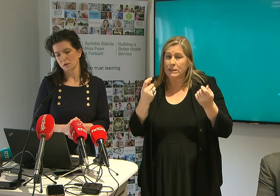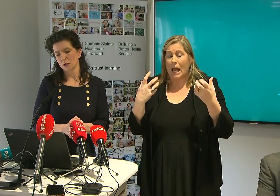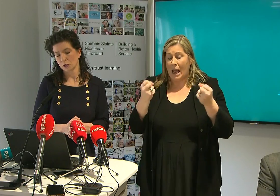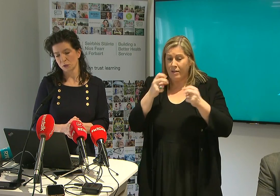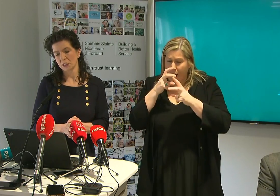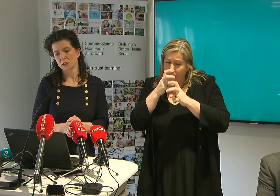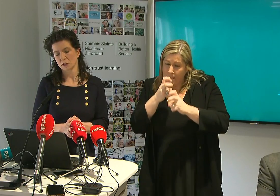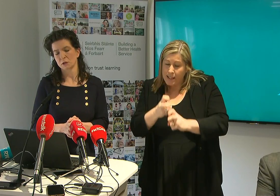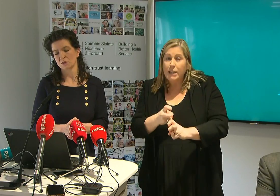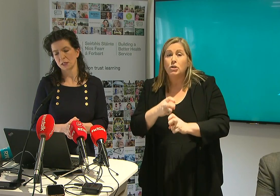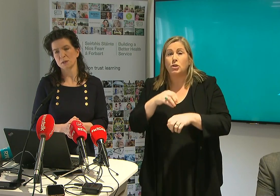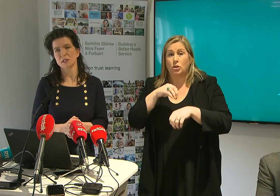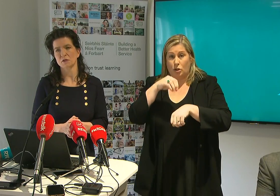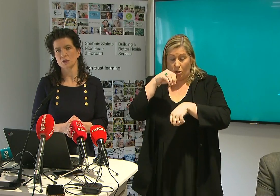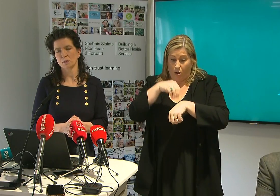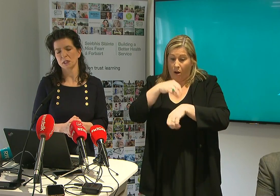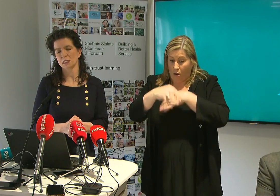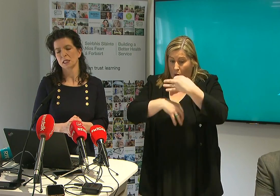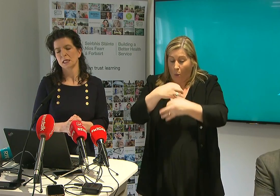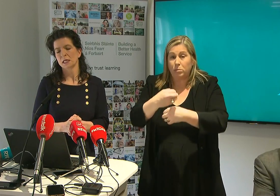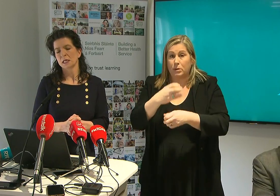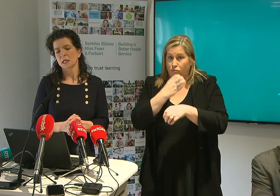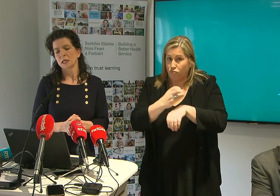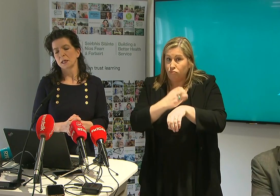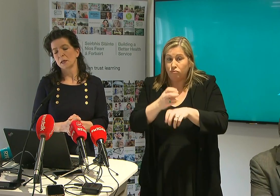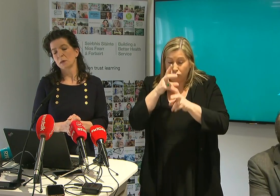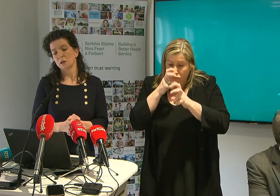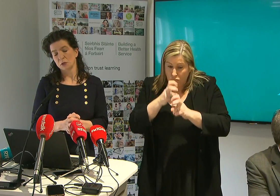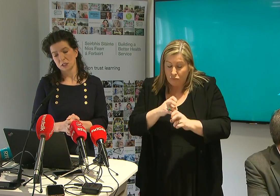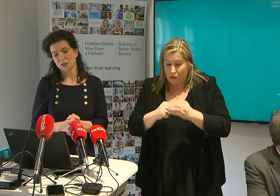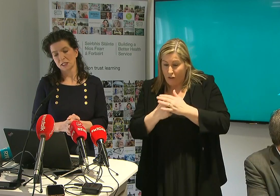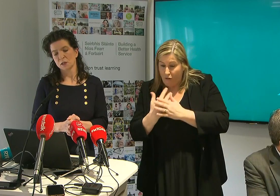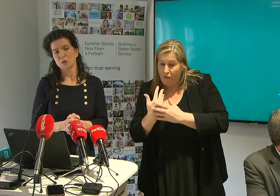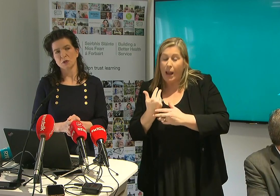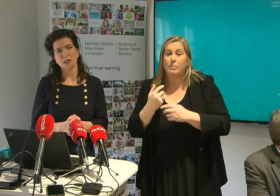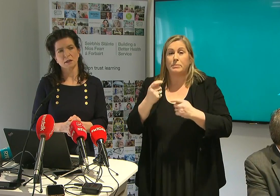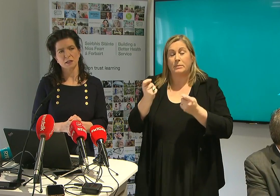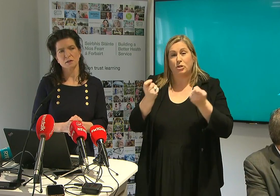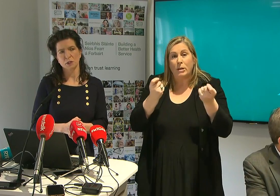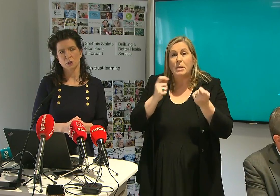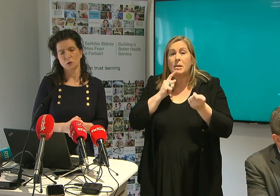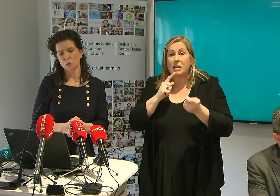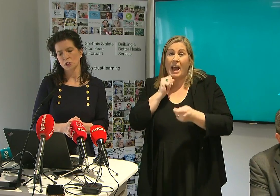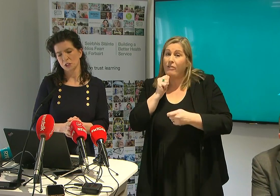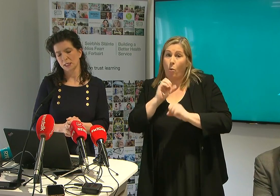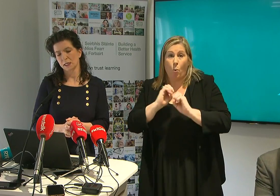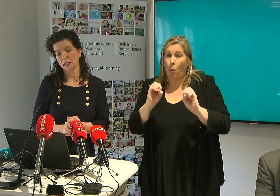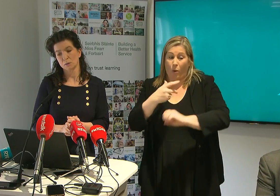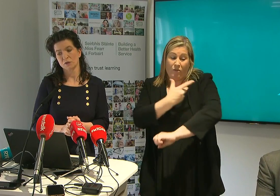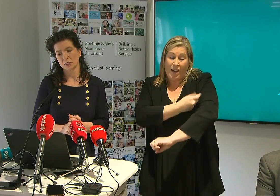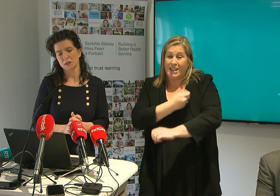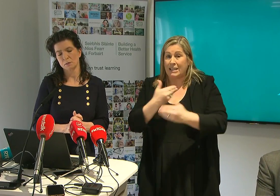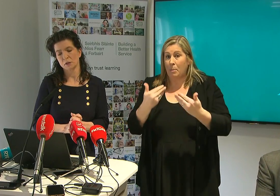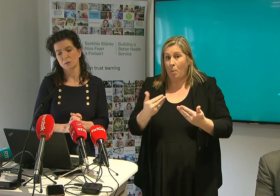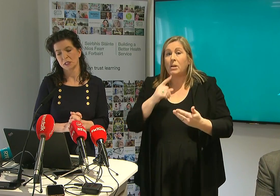investigations underway to develop specific treatments, and there isn't a vaccine, but there are things that we know which can